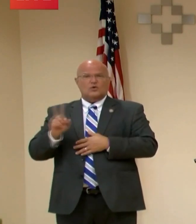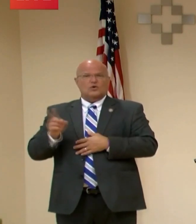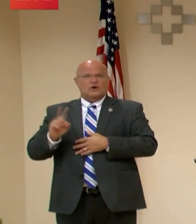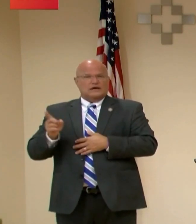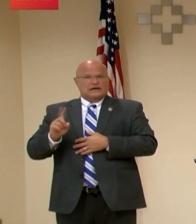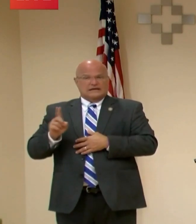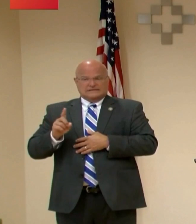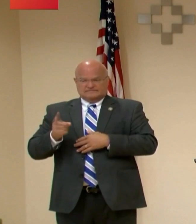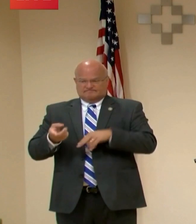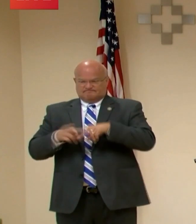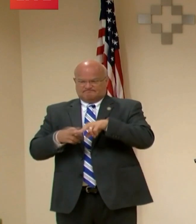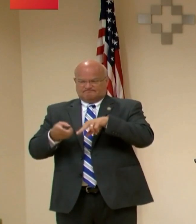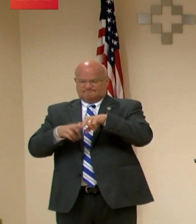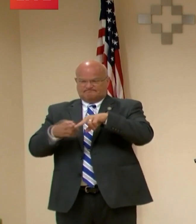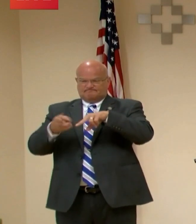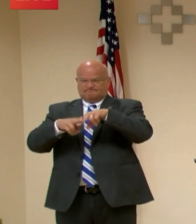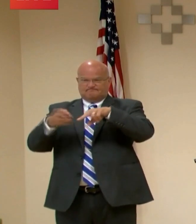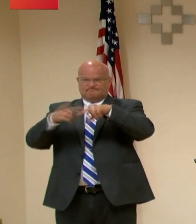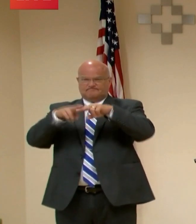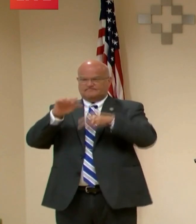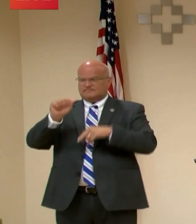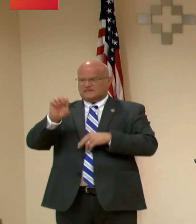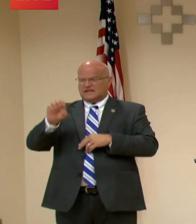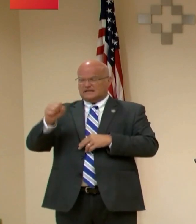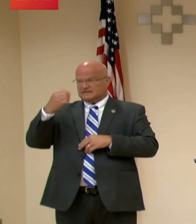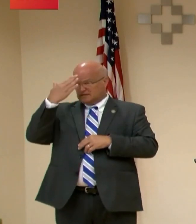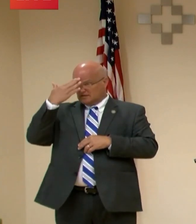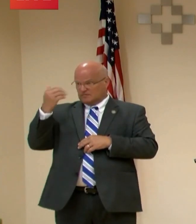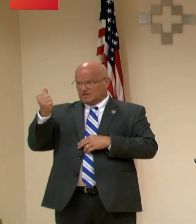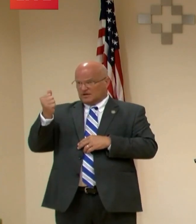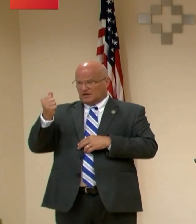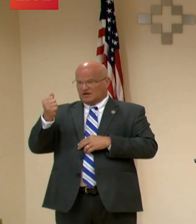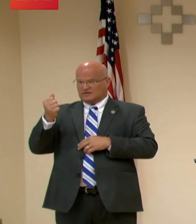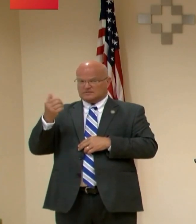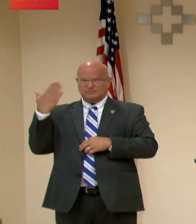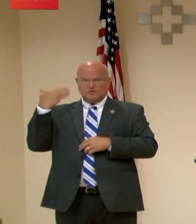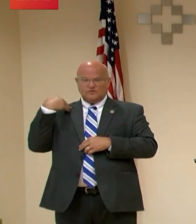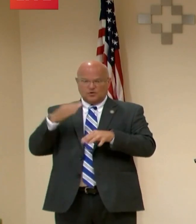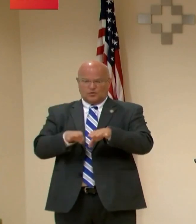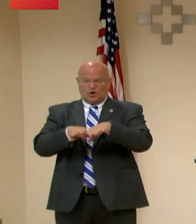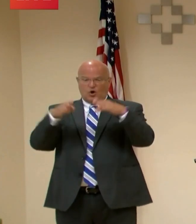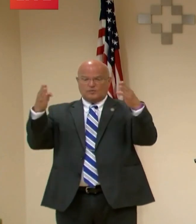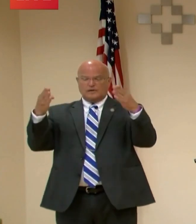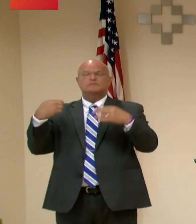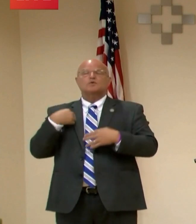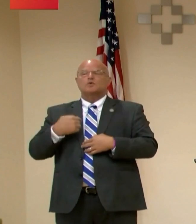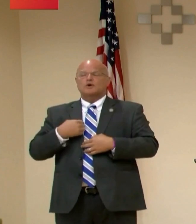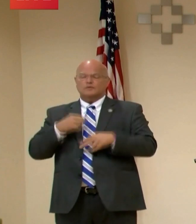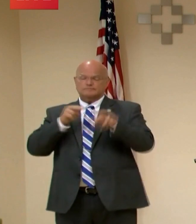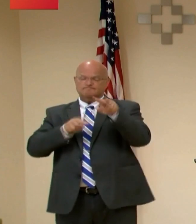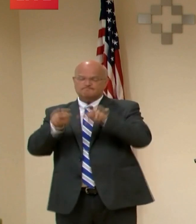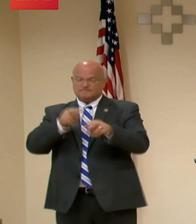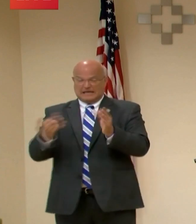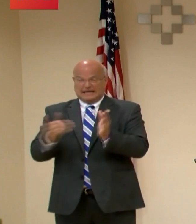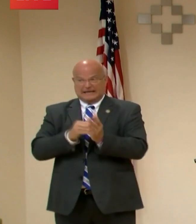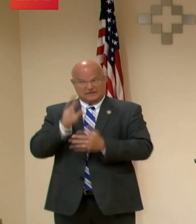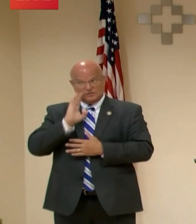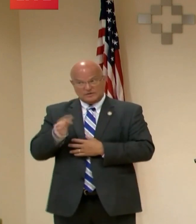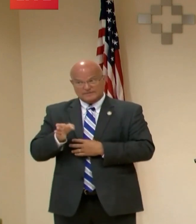it's adding to increasing cases because of lifting some of these restrictions, we will revisit that.